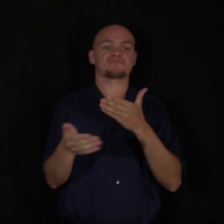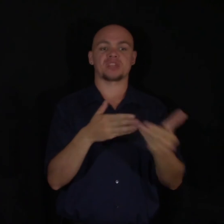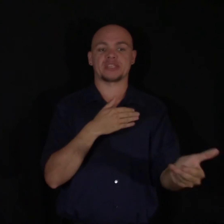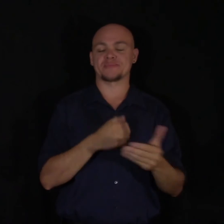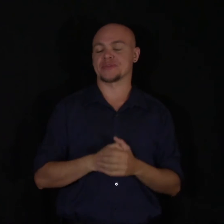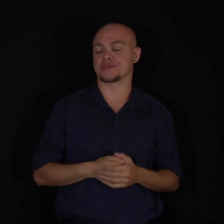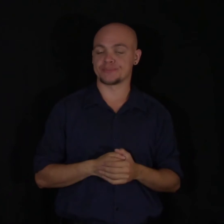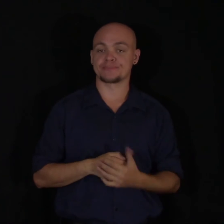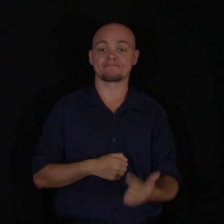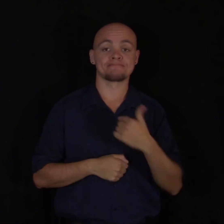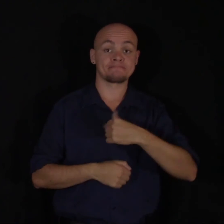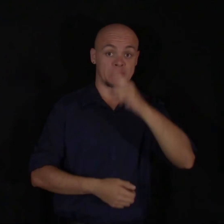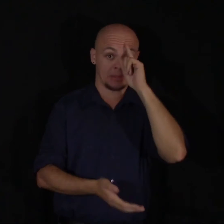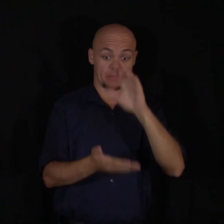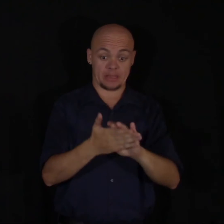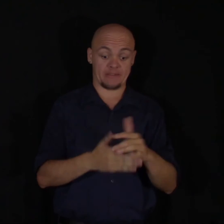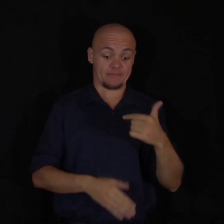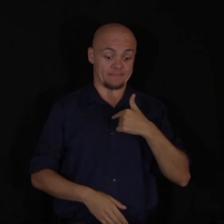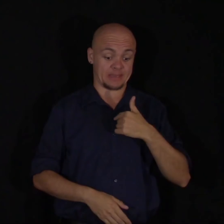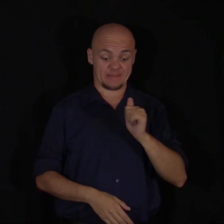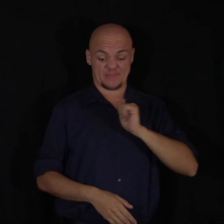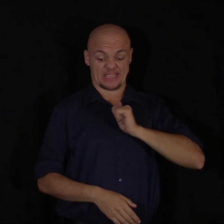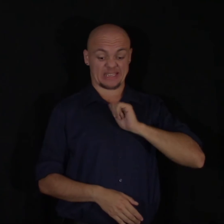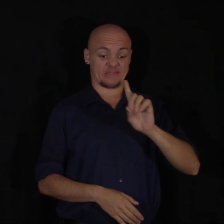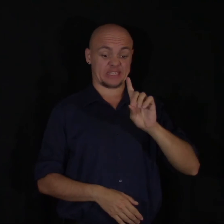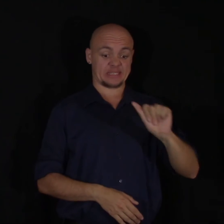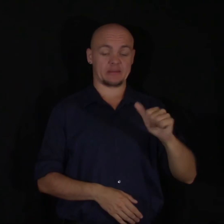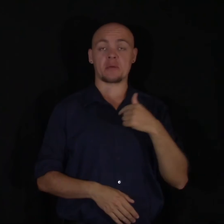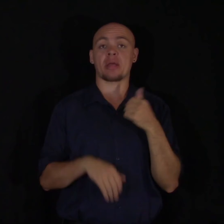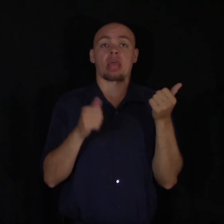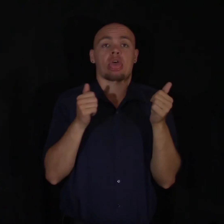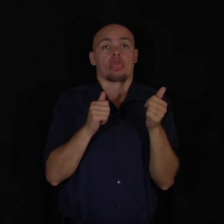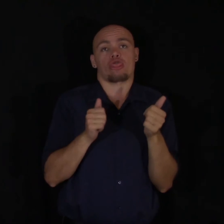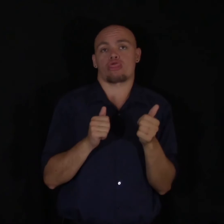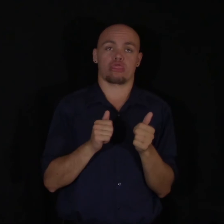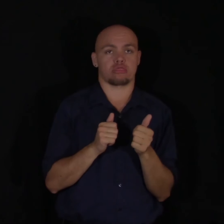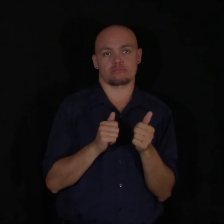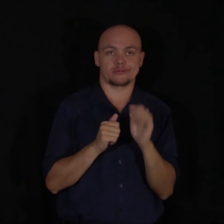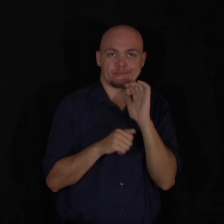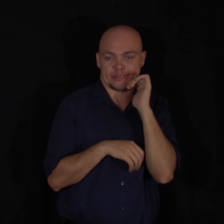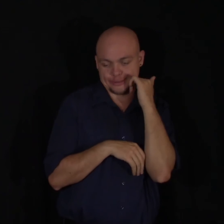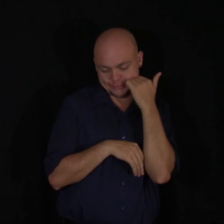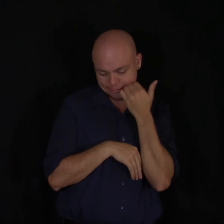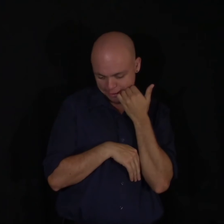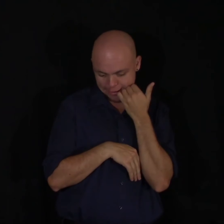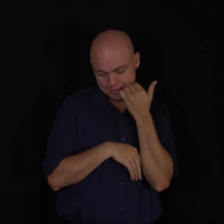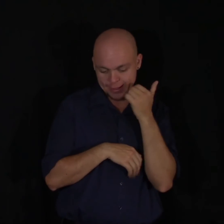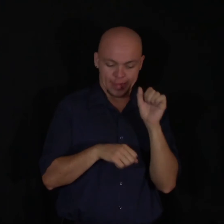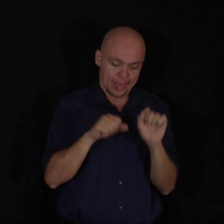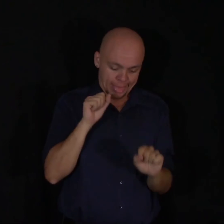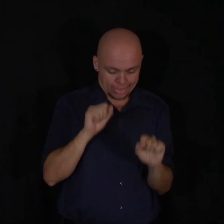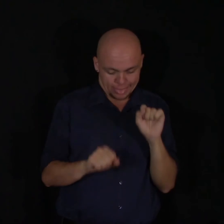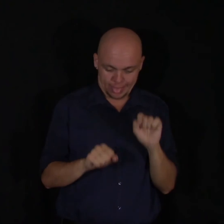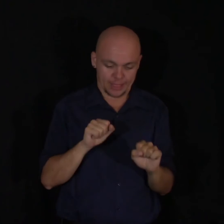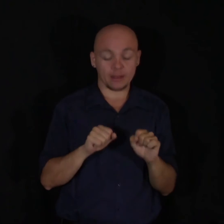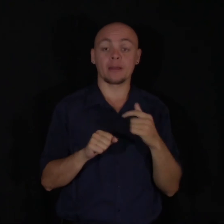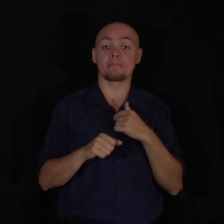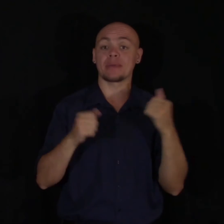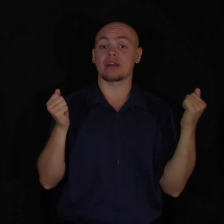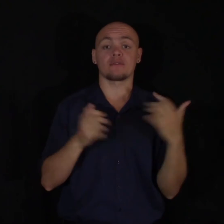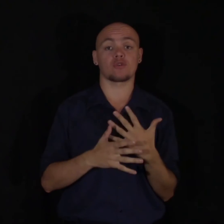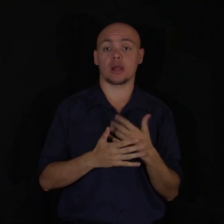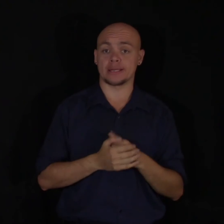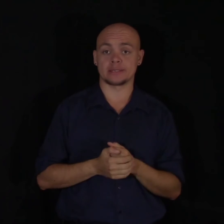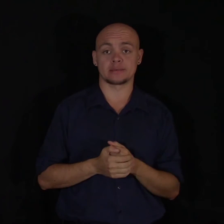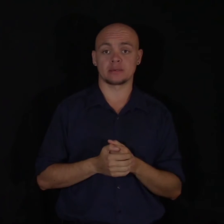Because if I believe that I'm disabled, I would wither up, I would be shy, I would be insecure, I would be afraid, I